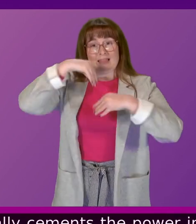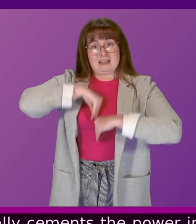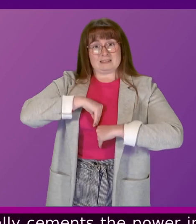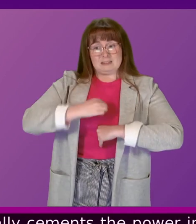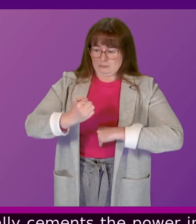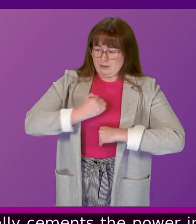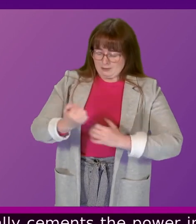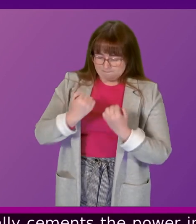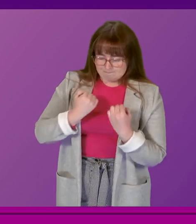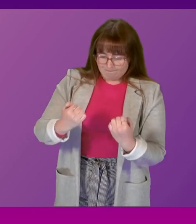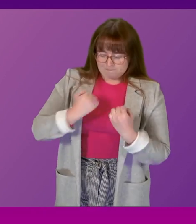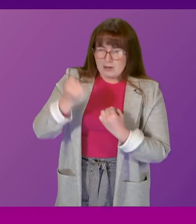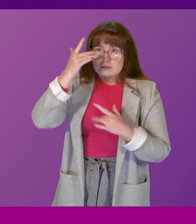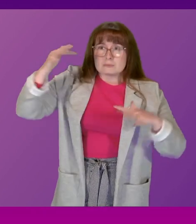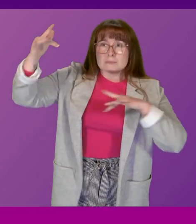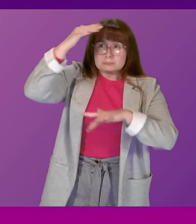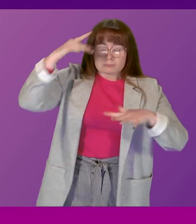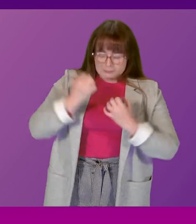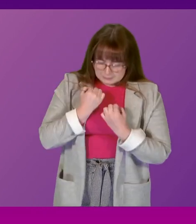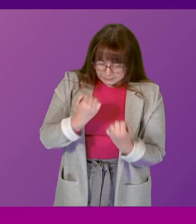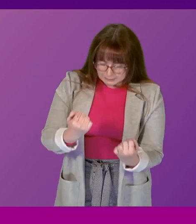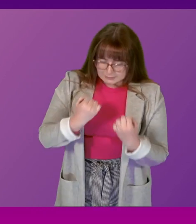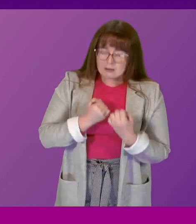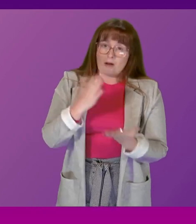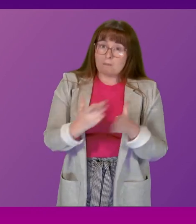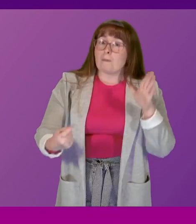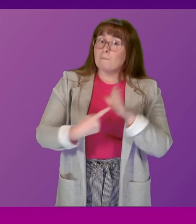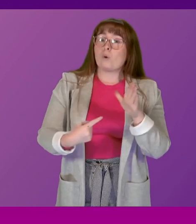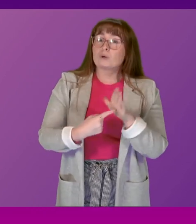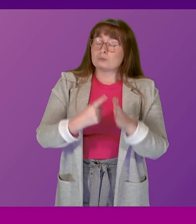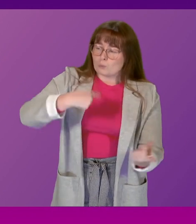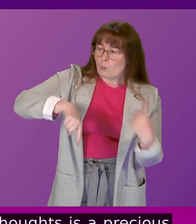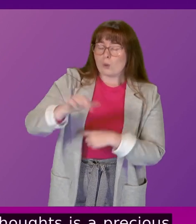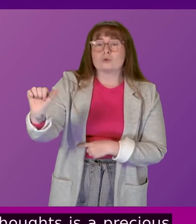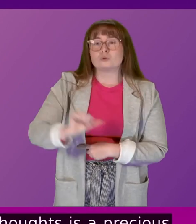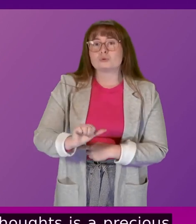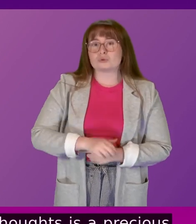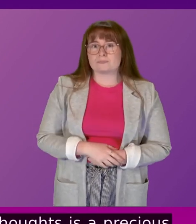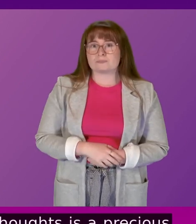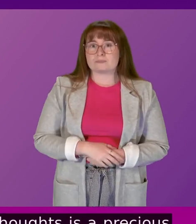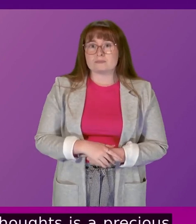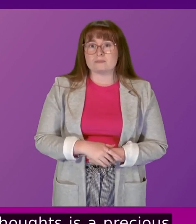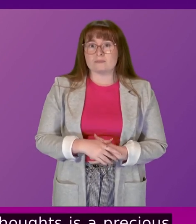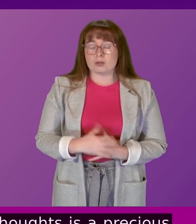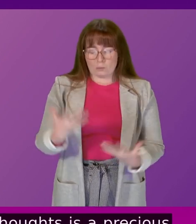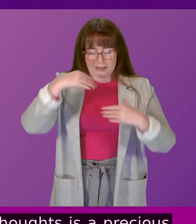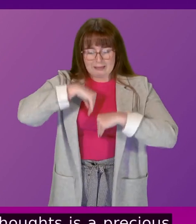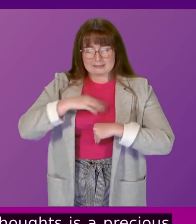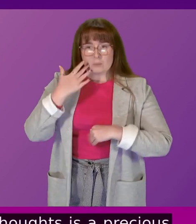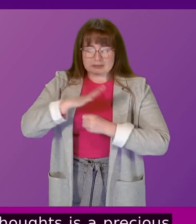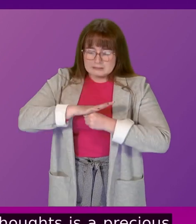own spoken thoughts is a precious and necessary activity. And when listening is